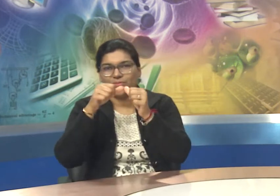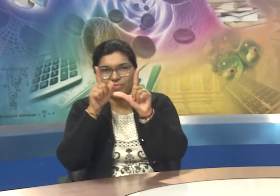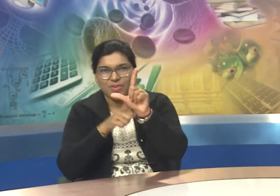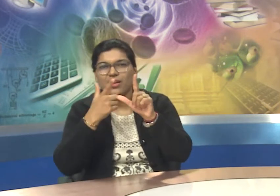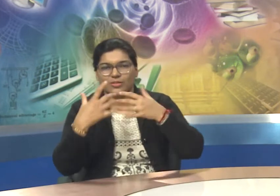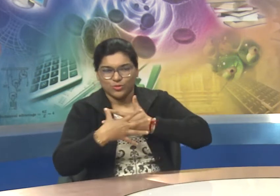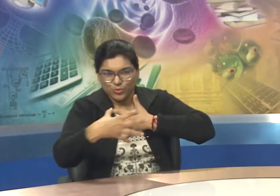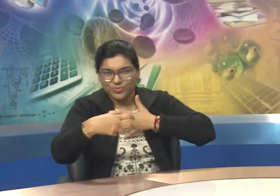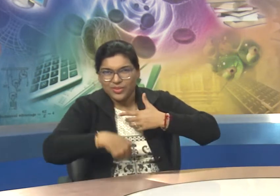two classes.